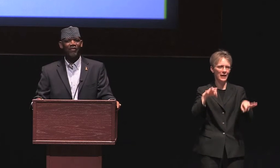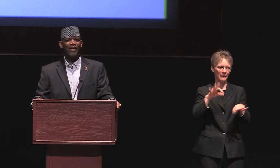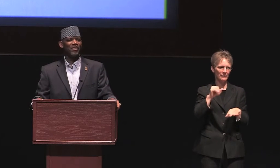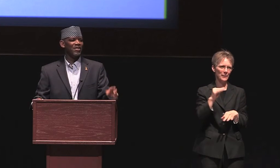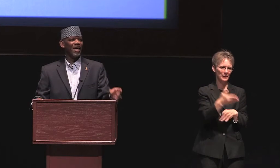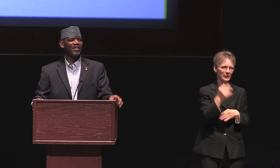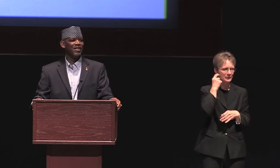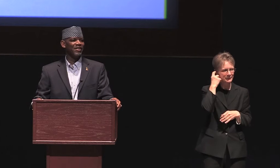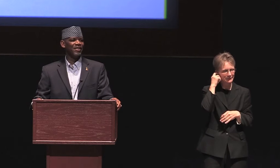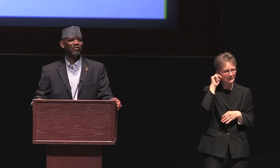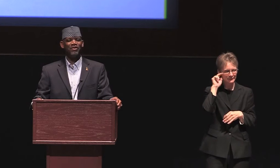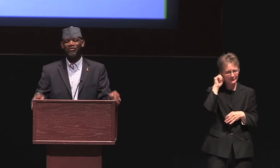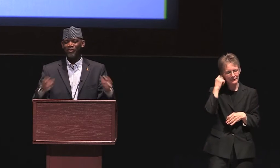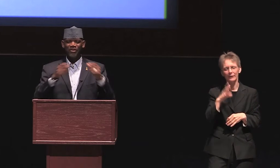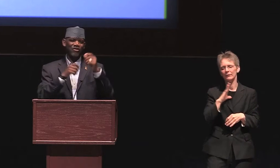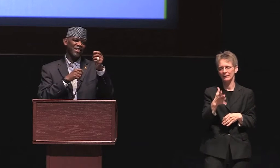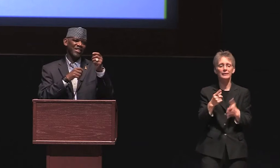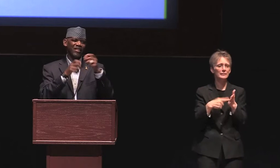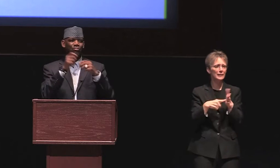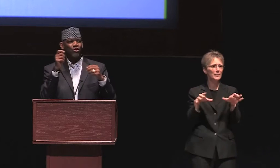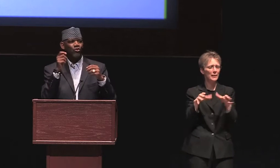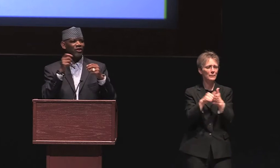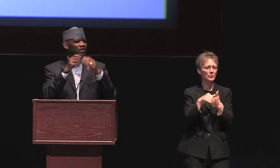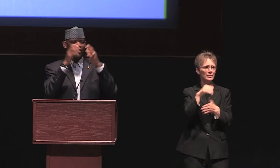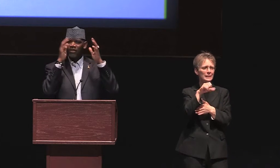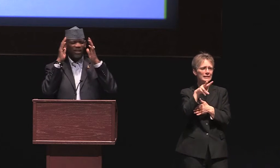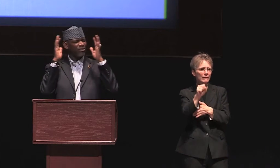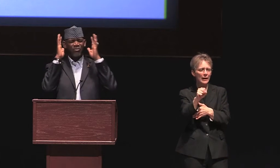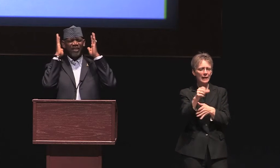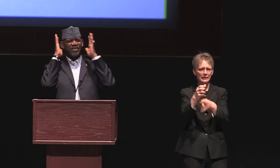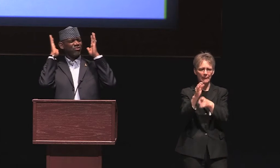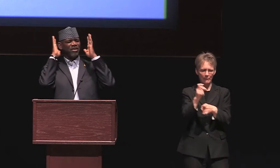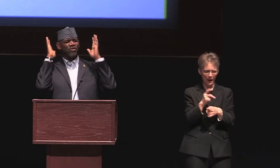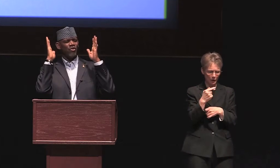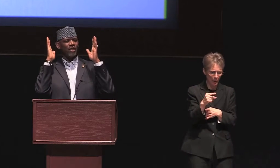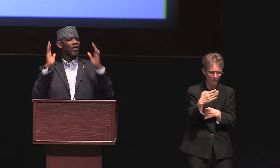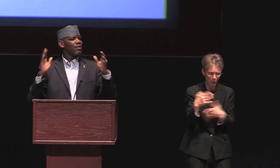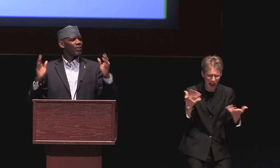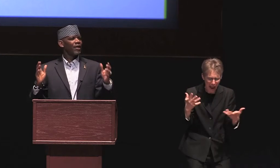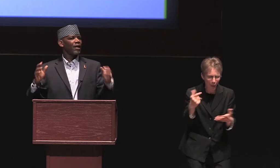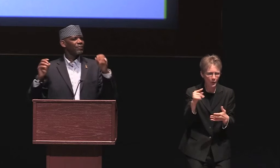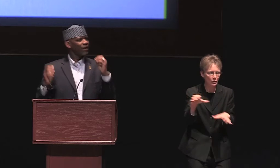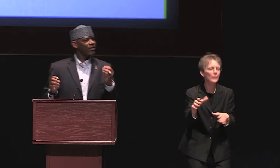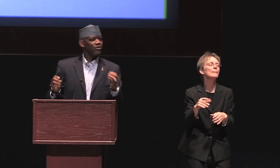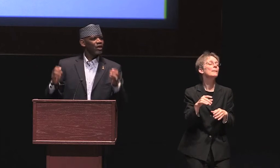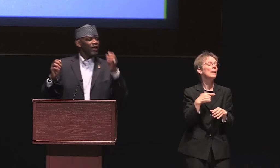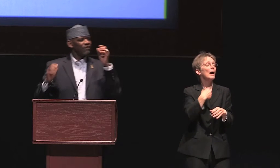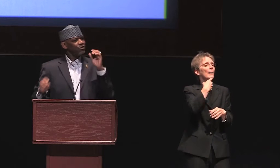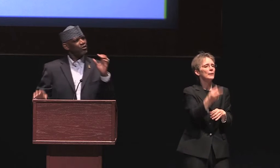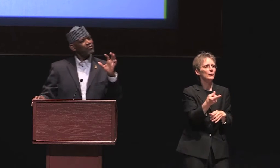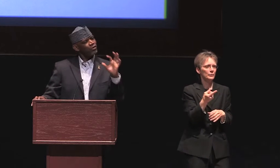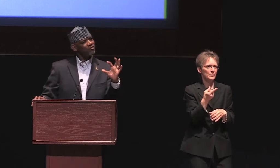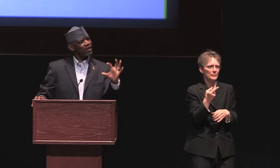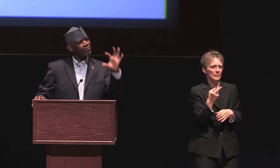Because I've done that, and your film is green, it's blue, it's like, oh my goodness, what are you doing? But I'm telling you,